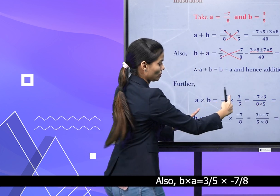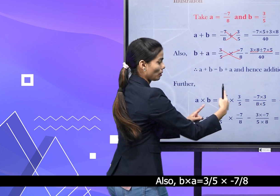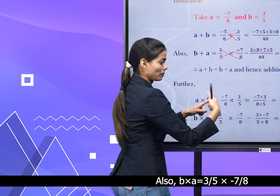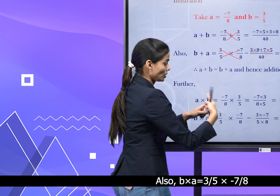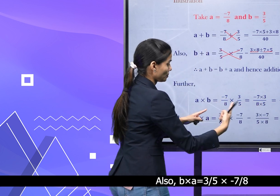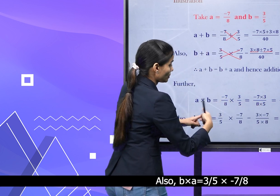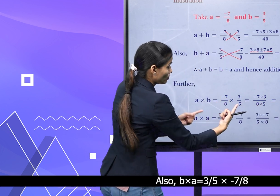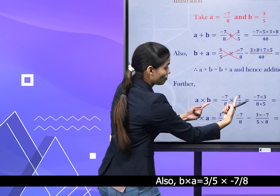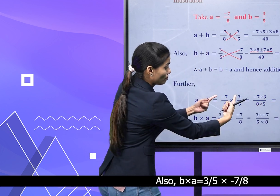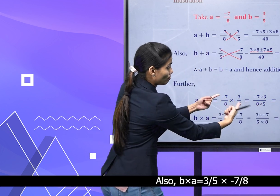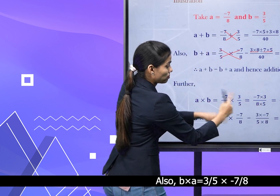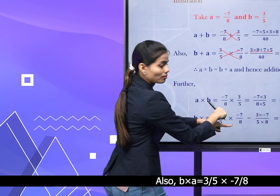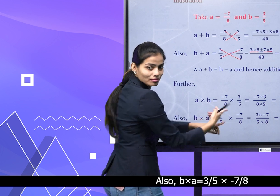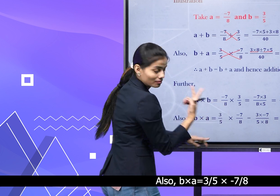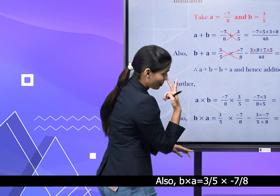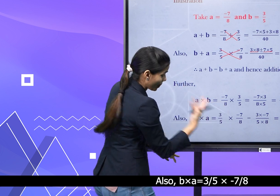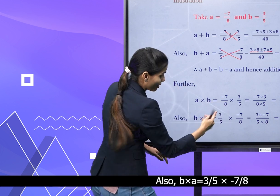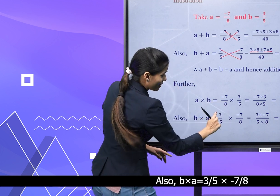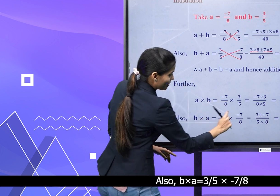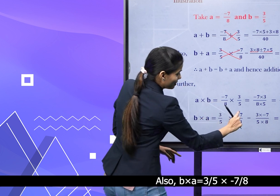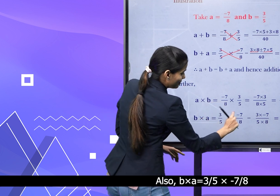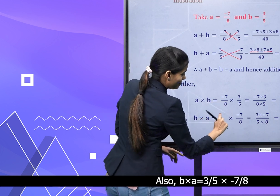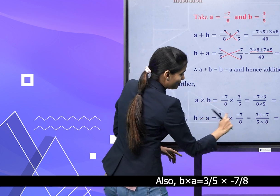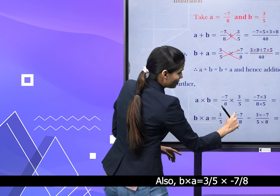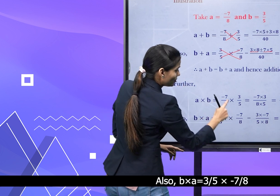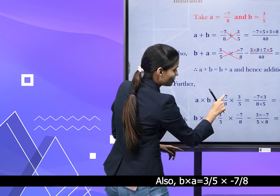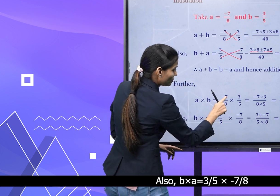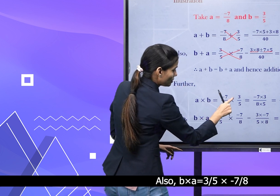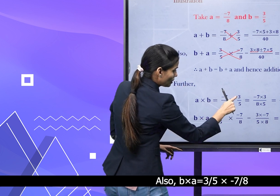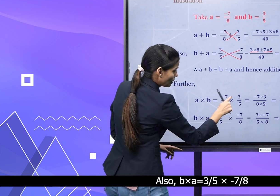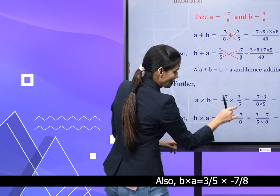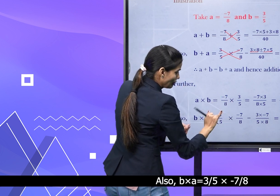a is equal to 3 by 5 into minus 7 by 8.